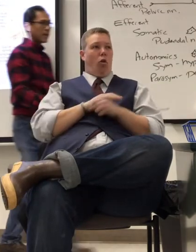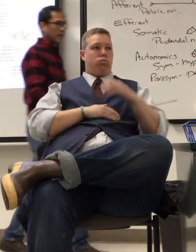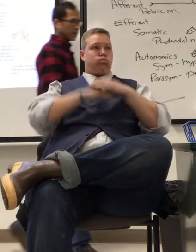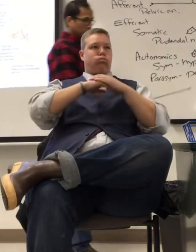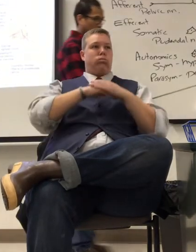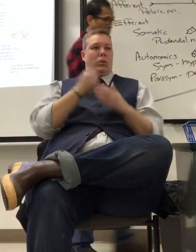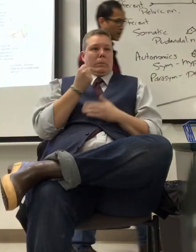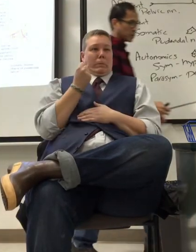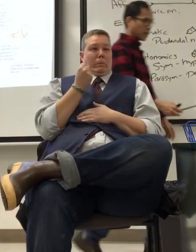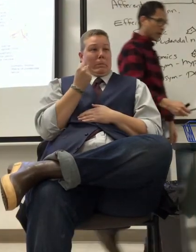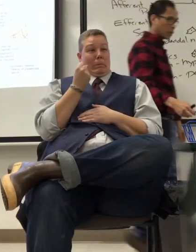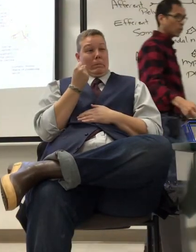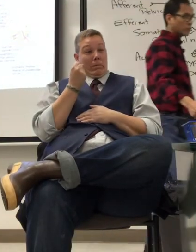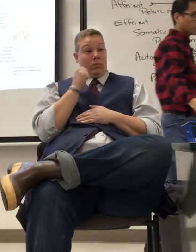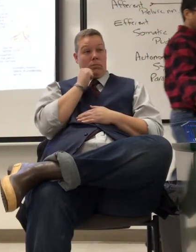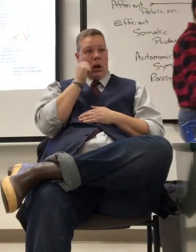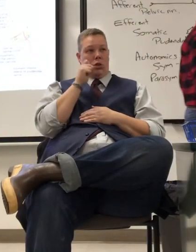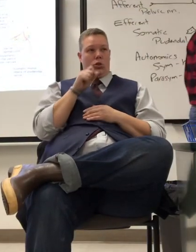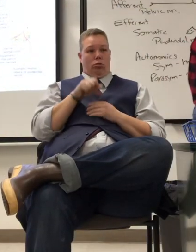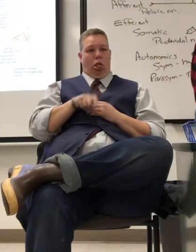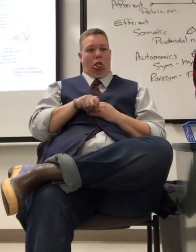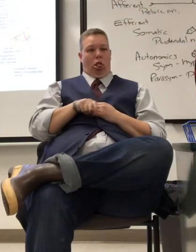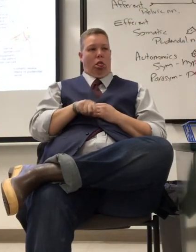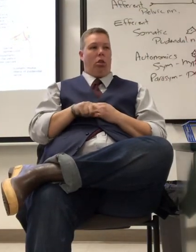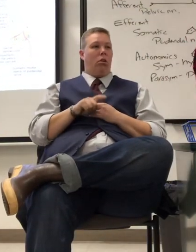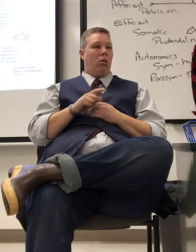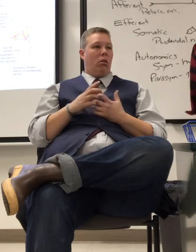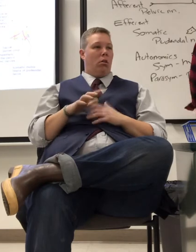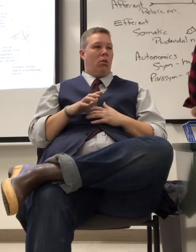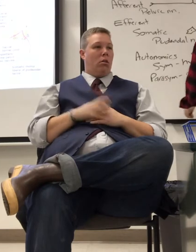holding it in, trying not to let urine dribble out,